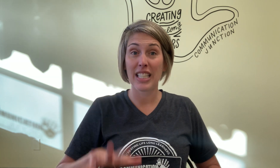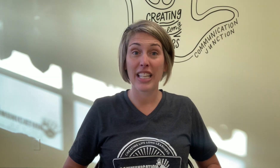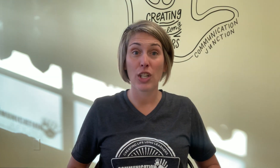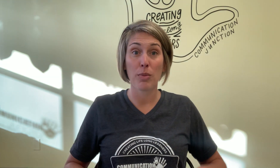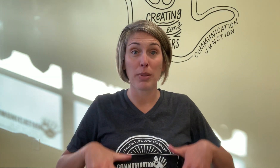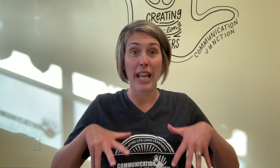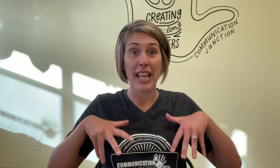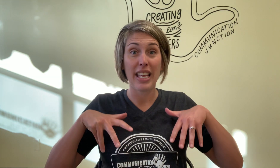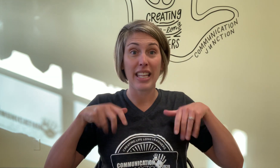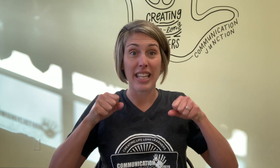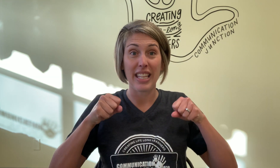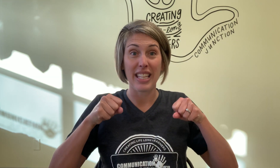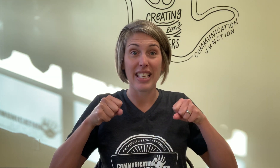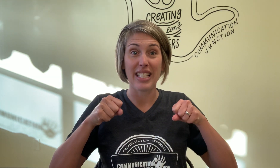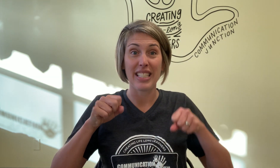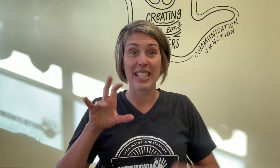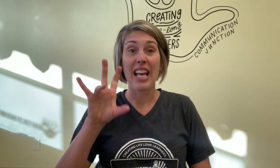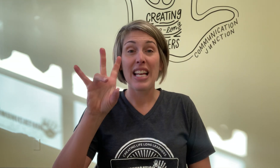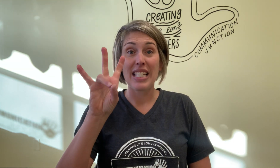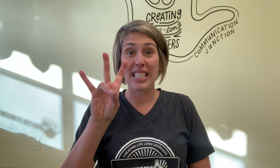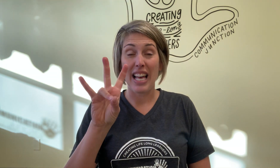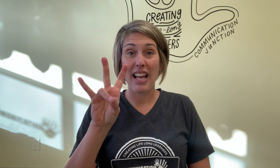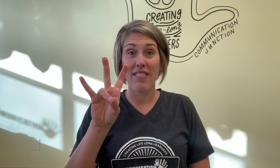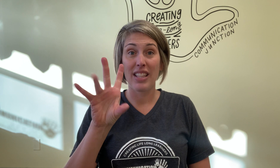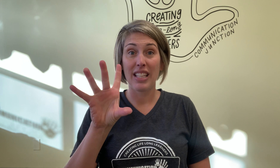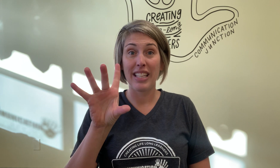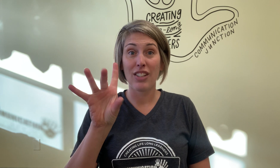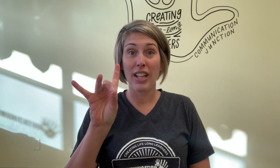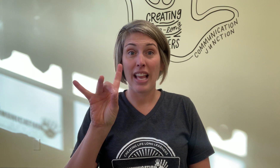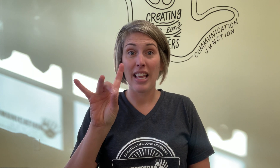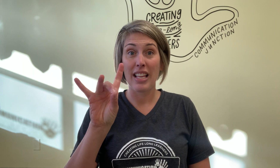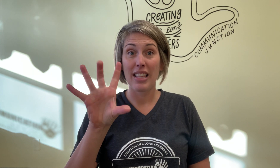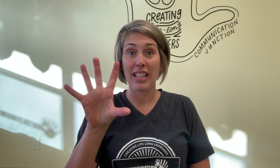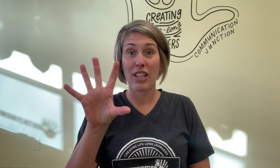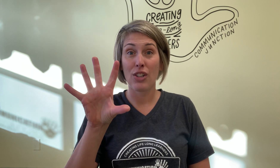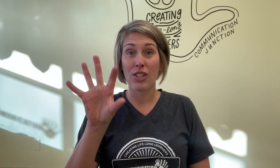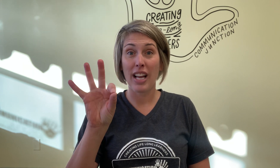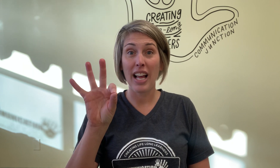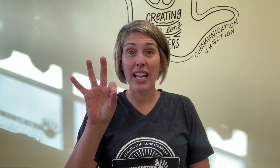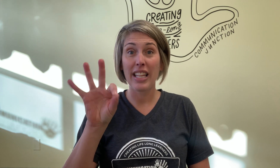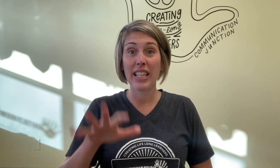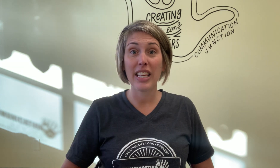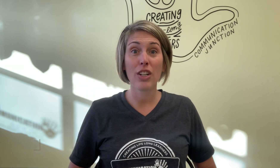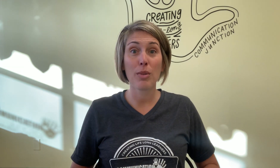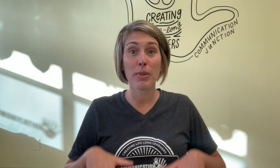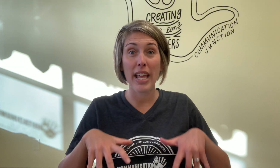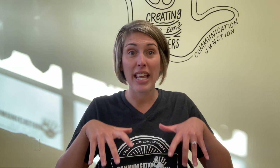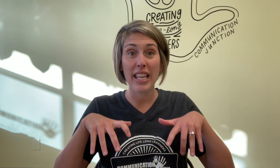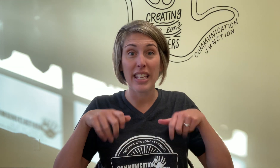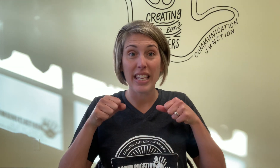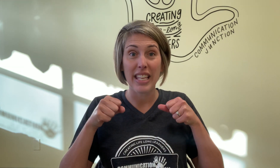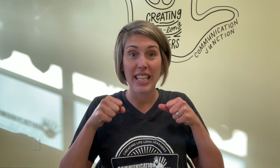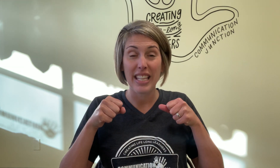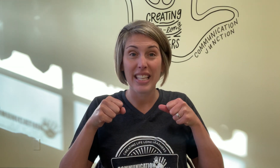little blankies. 7 little, 8 little, 9 little